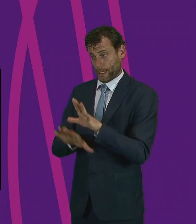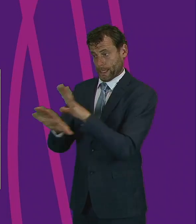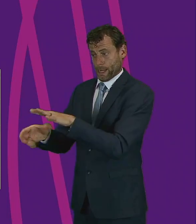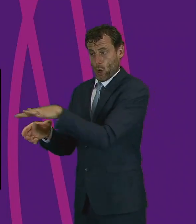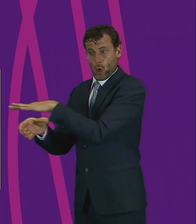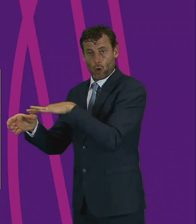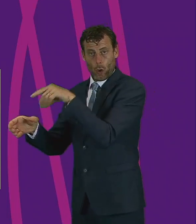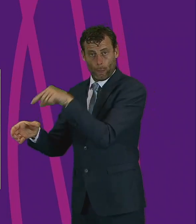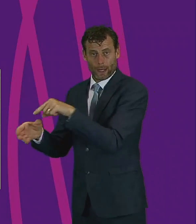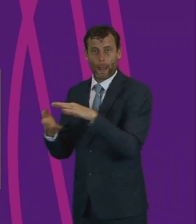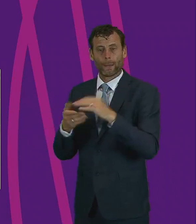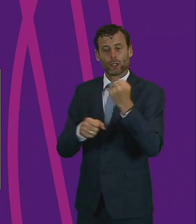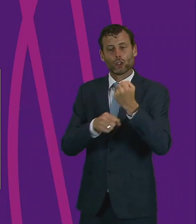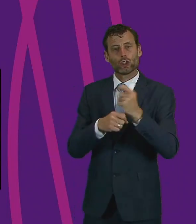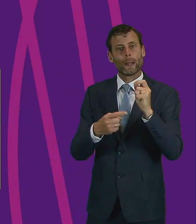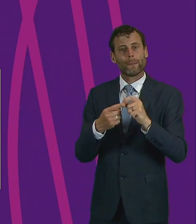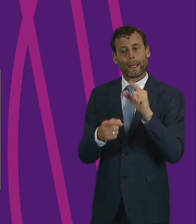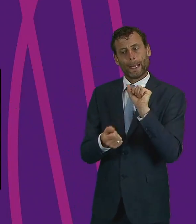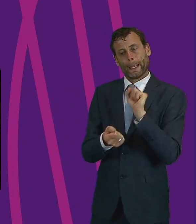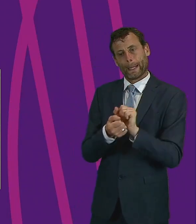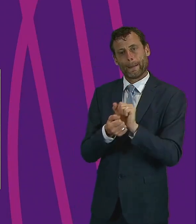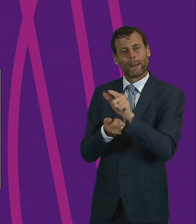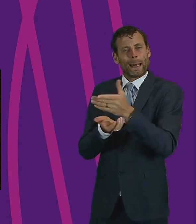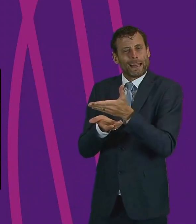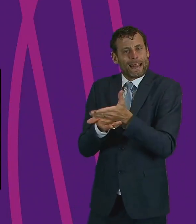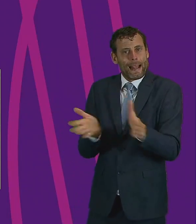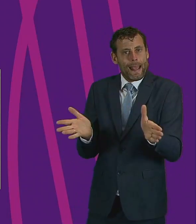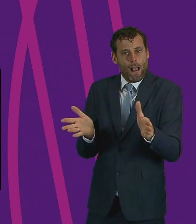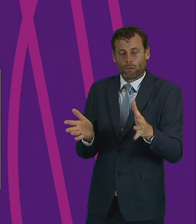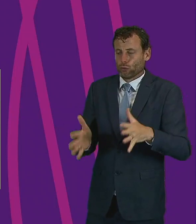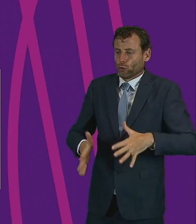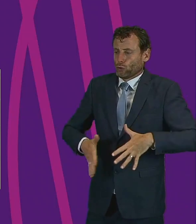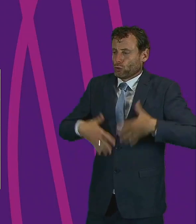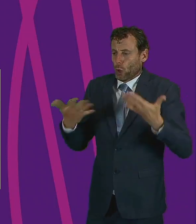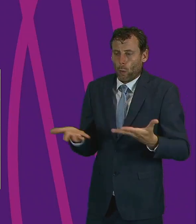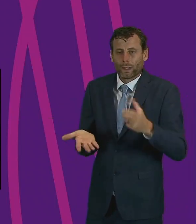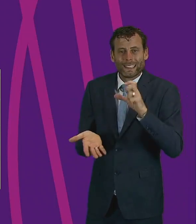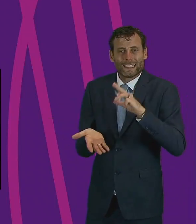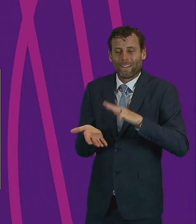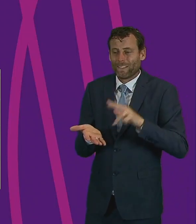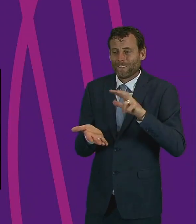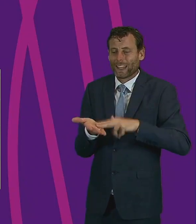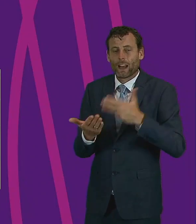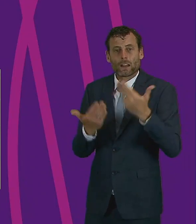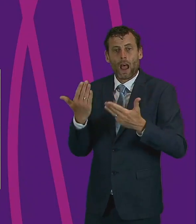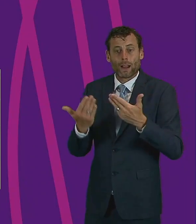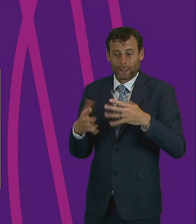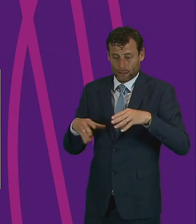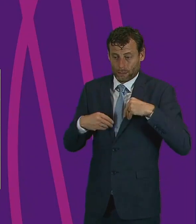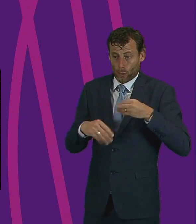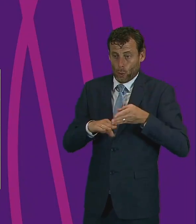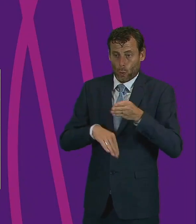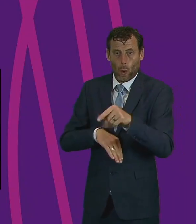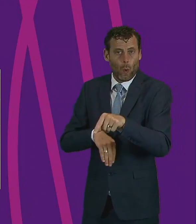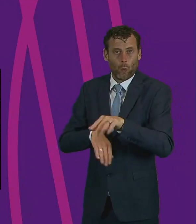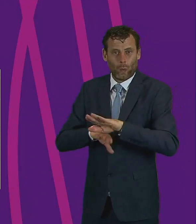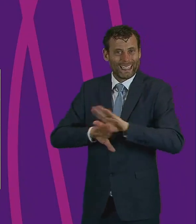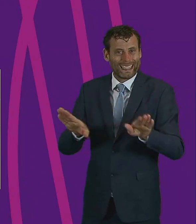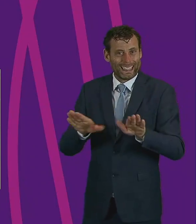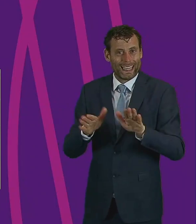GP practice clear as best we could of COVID cases so that other patients could continue to be treated.